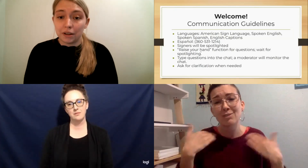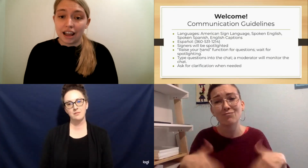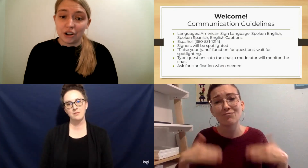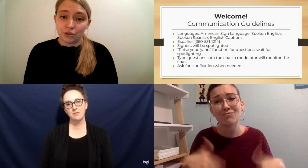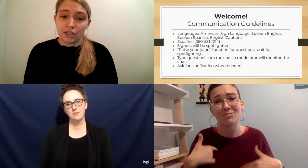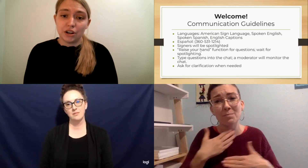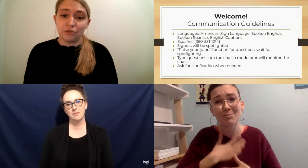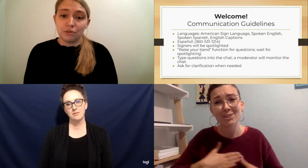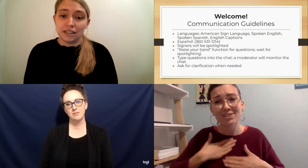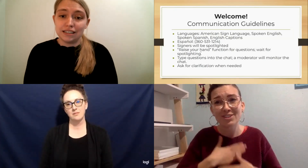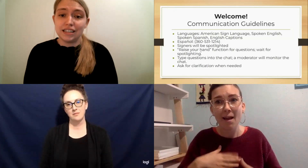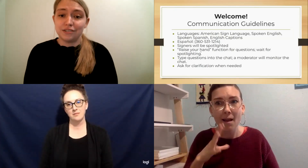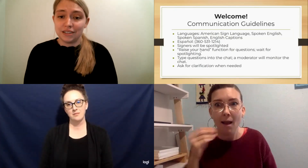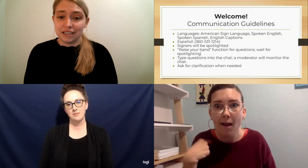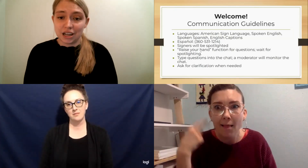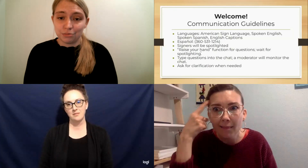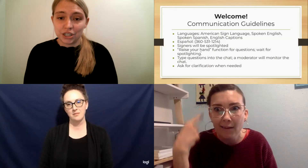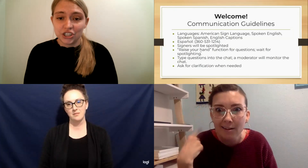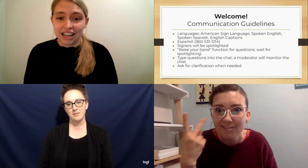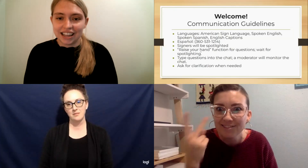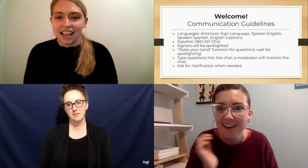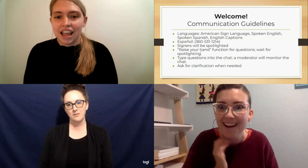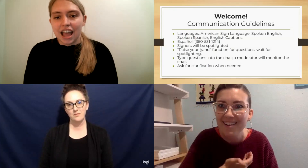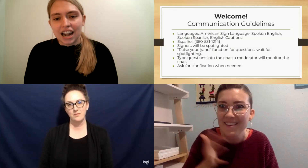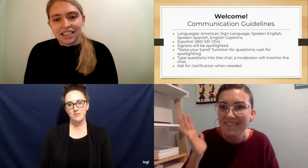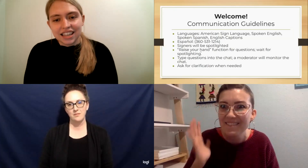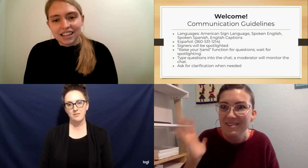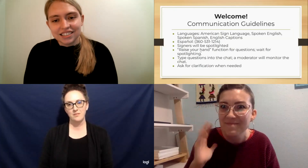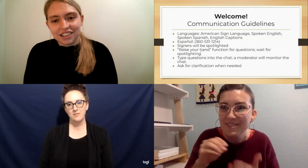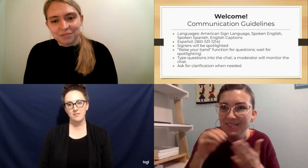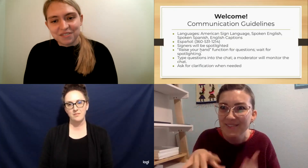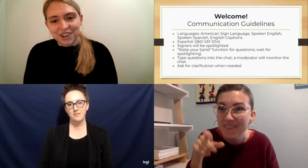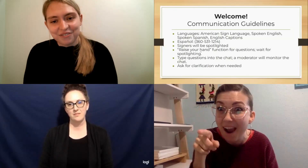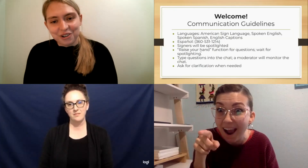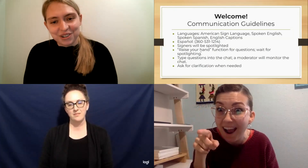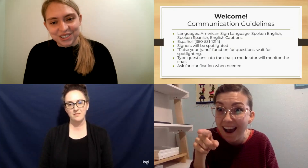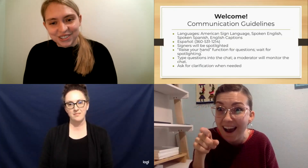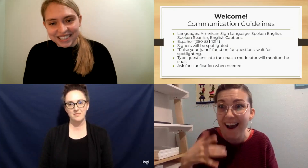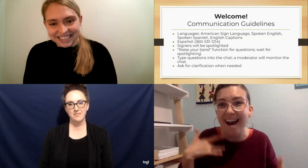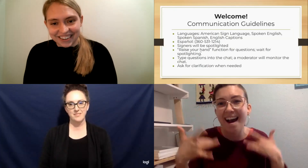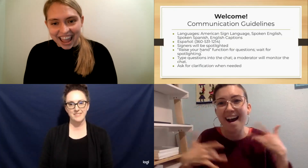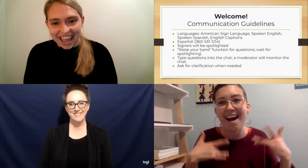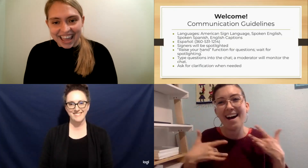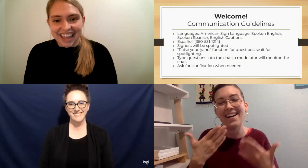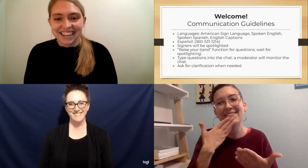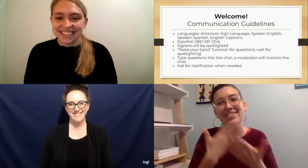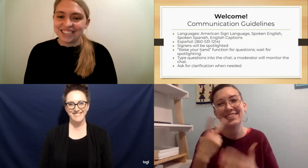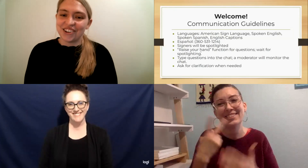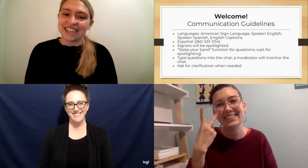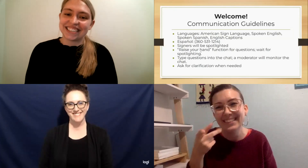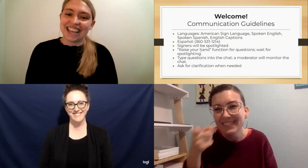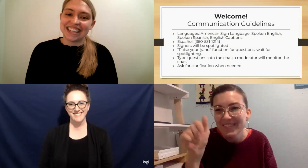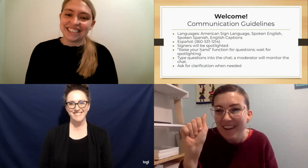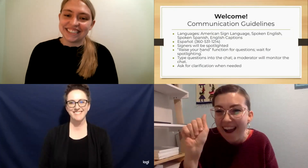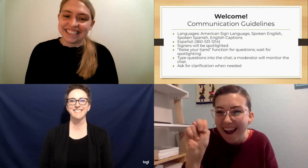our open house. We really, really appreciate it. And I think I saw some of our former students here. Hey,